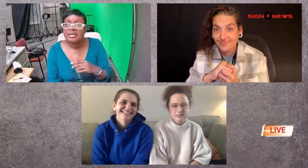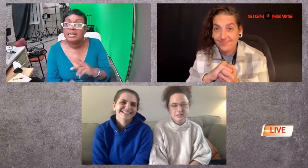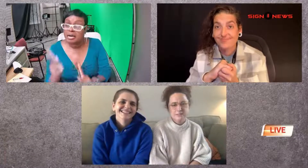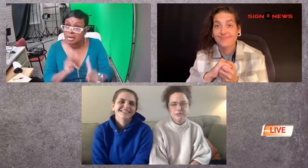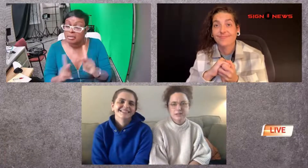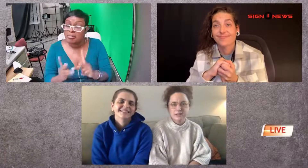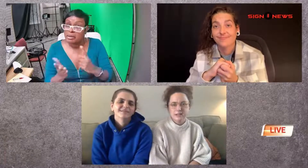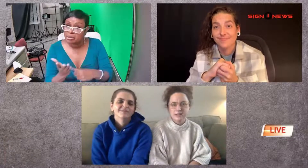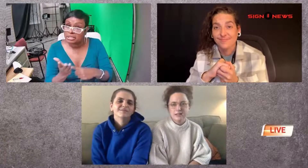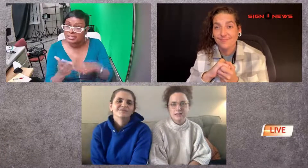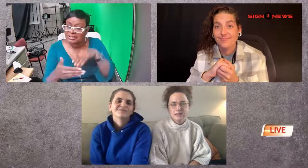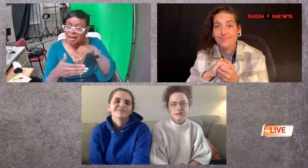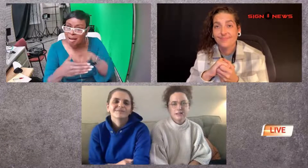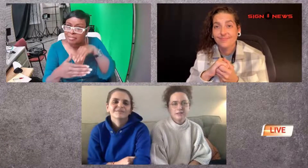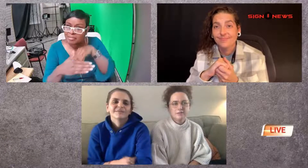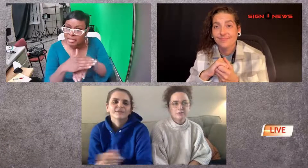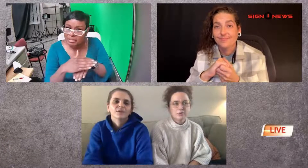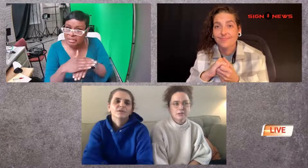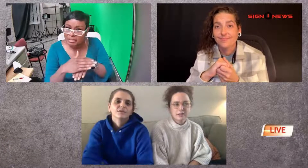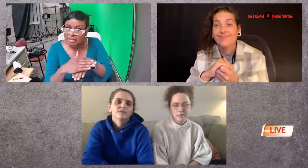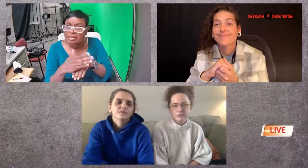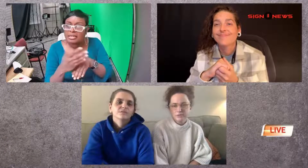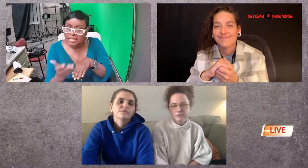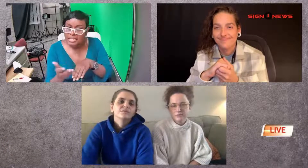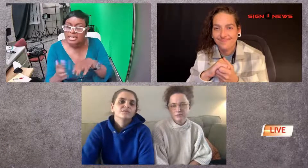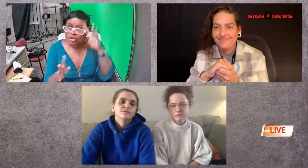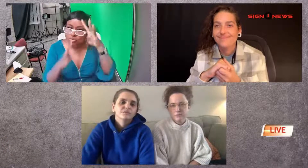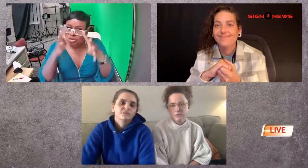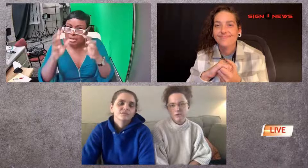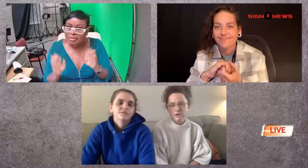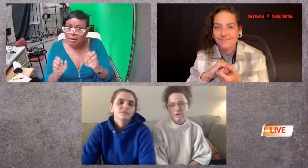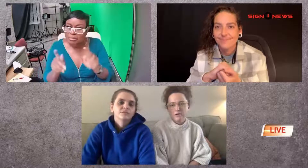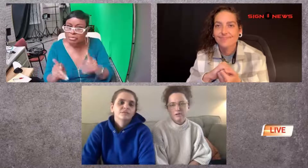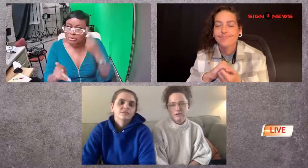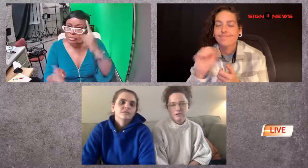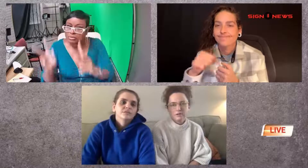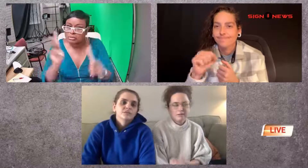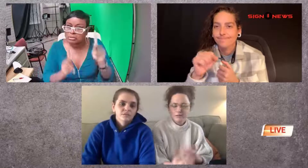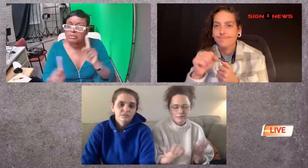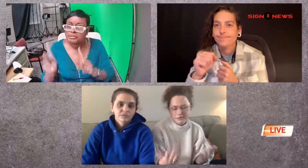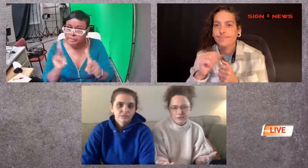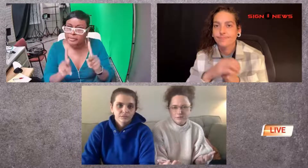about accessibility and creating opportunities for people,